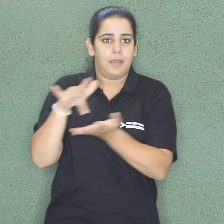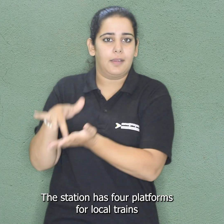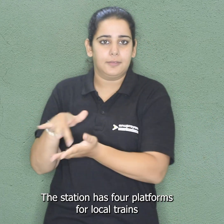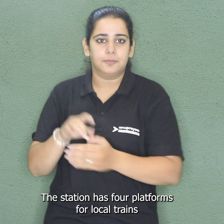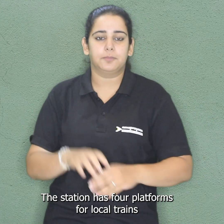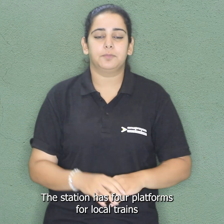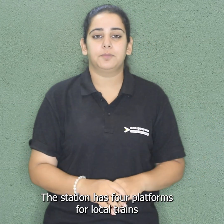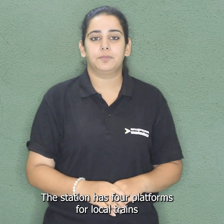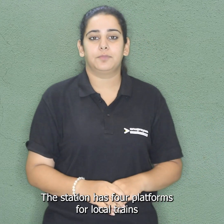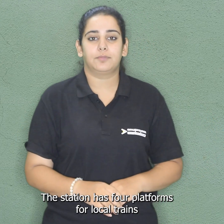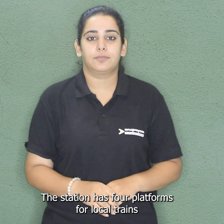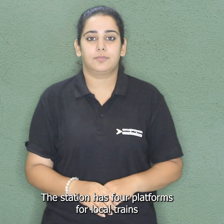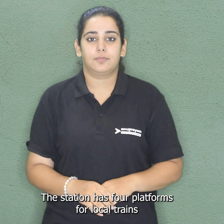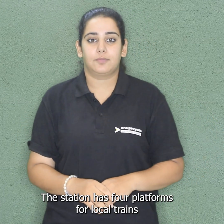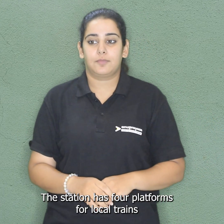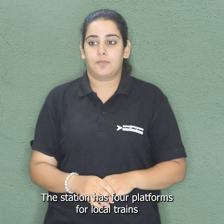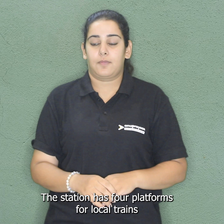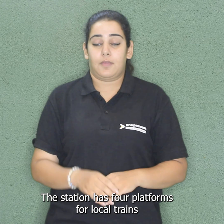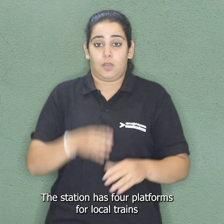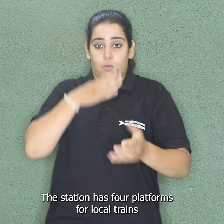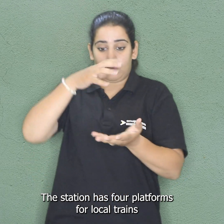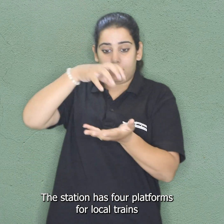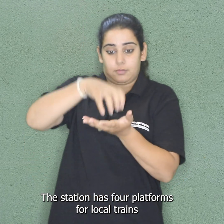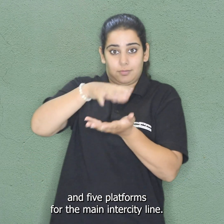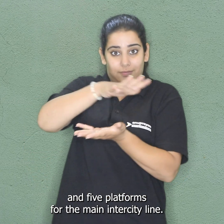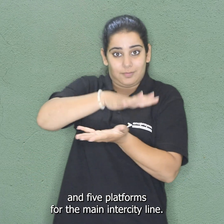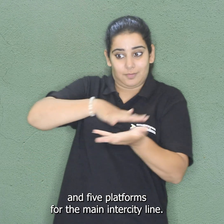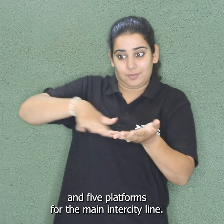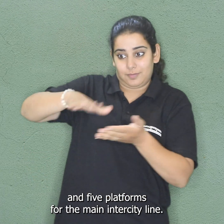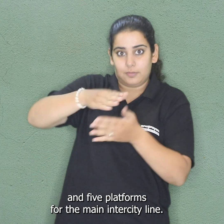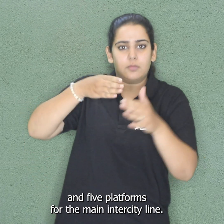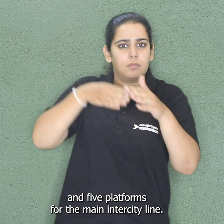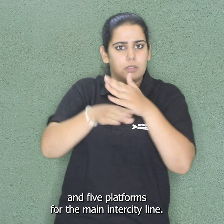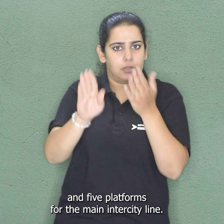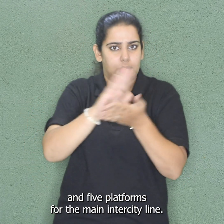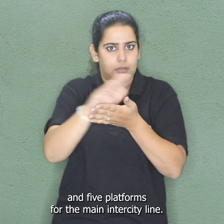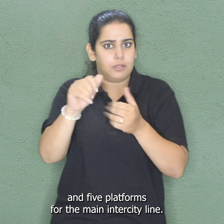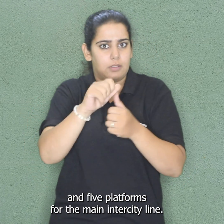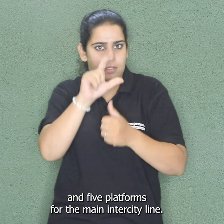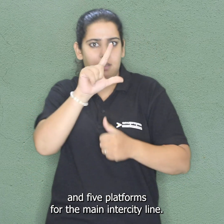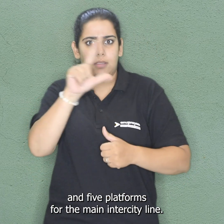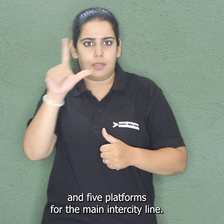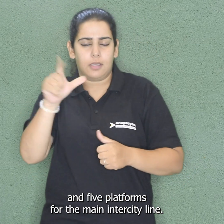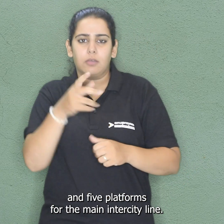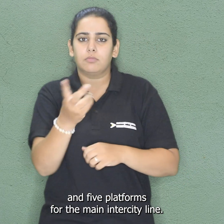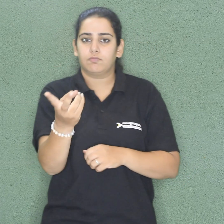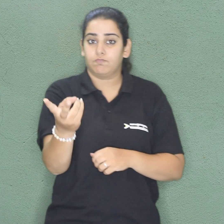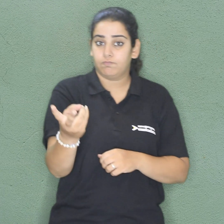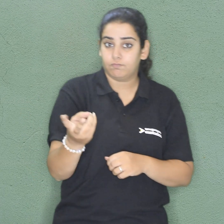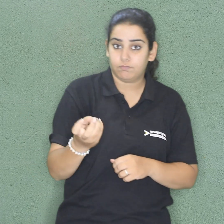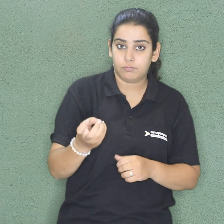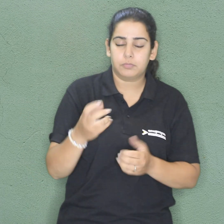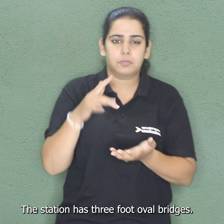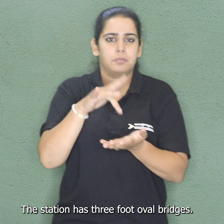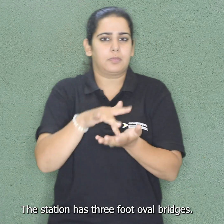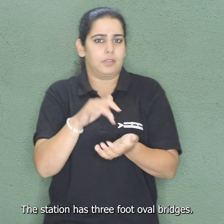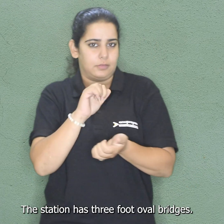The station has 4 platforms for local trains and 5 platforms for the main intercity line. The station